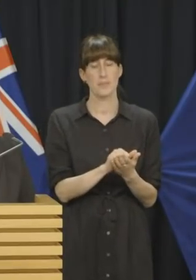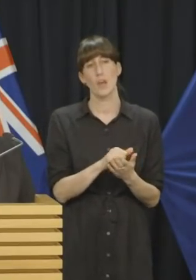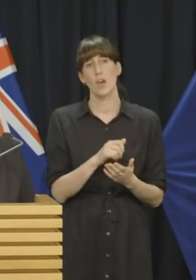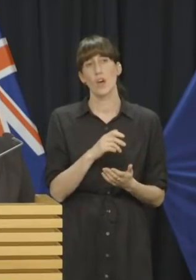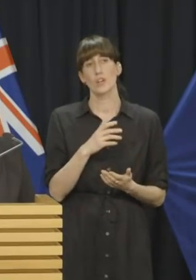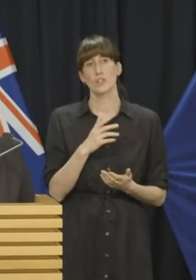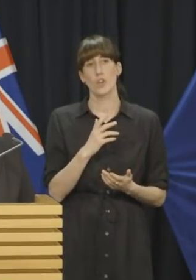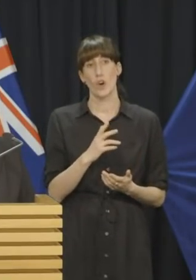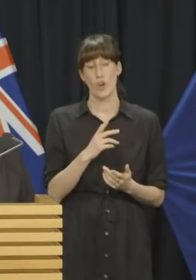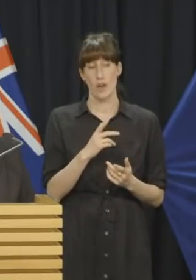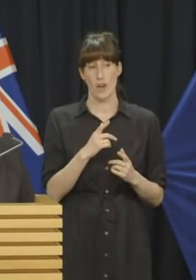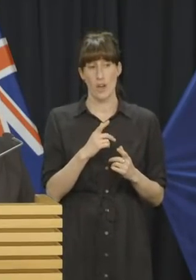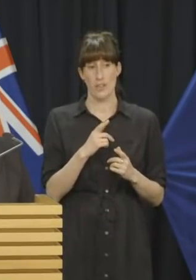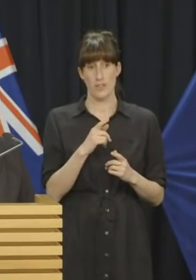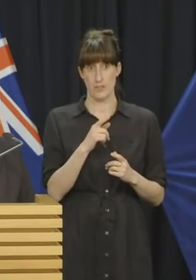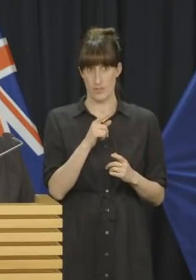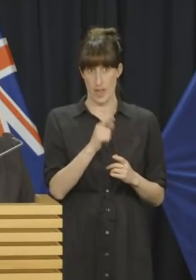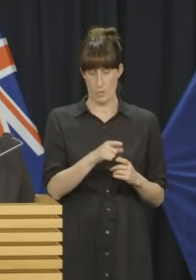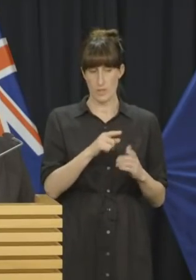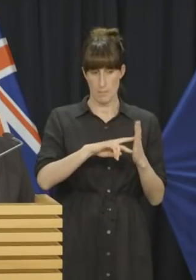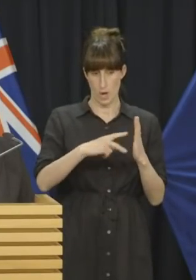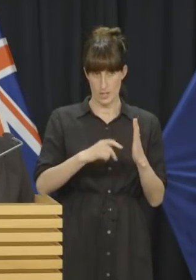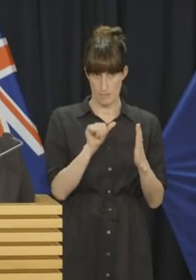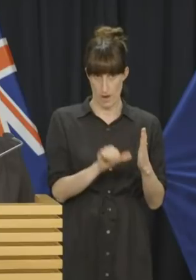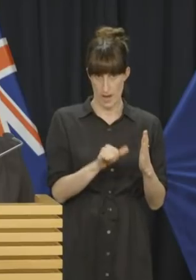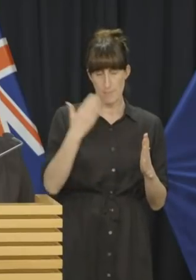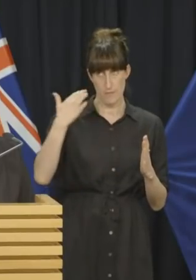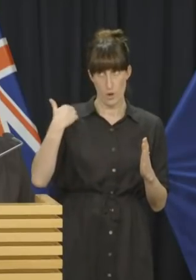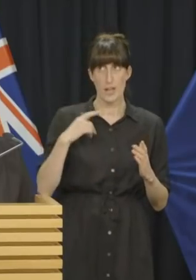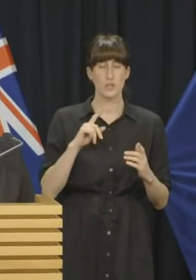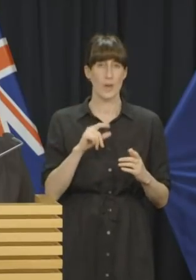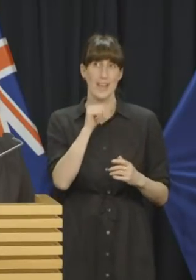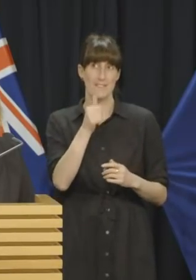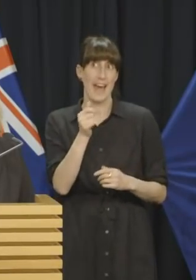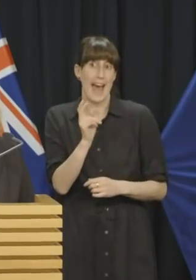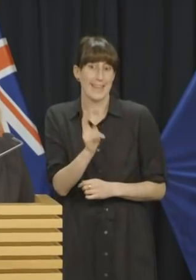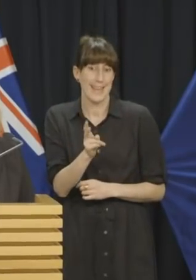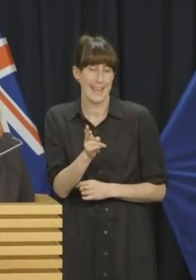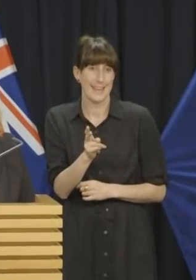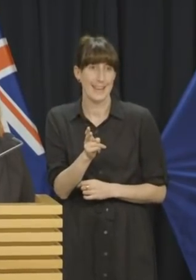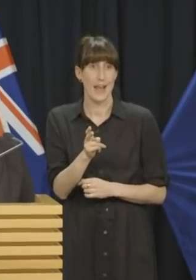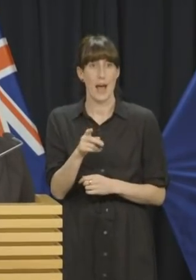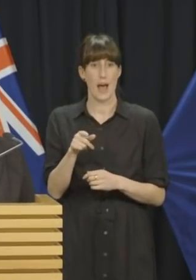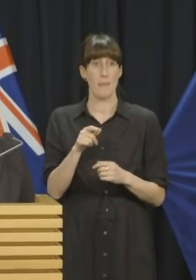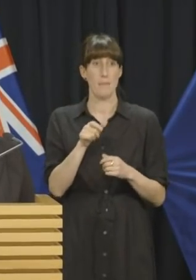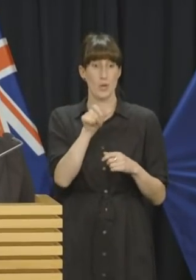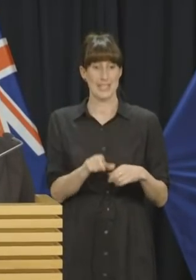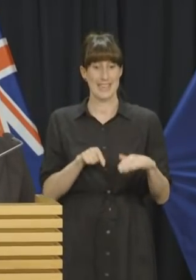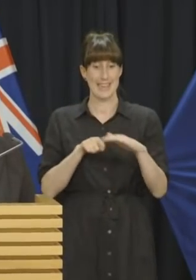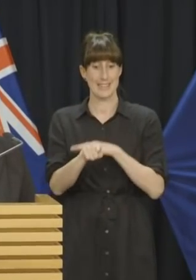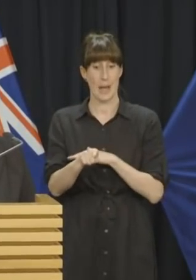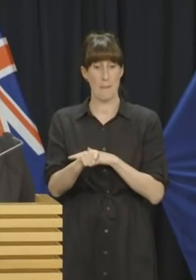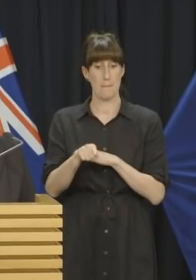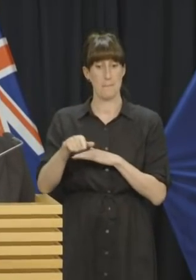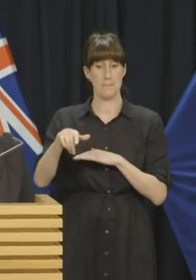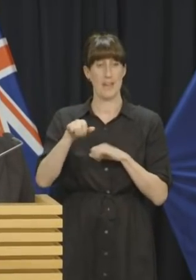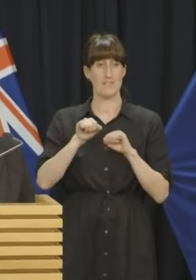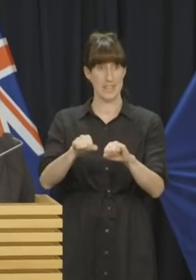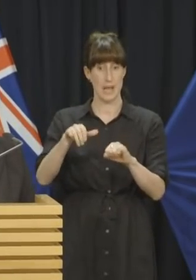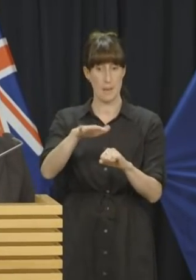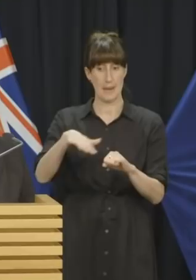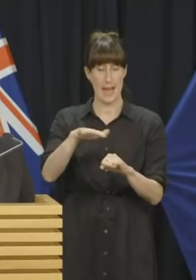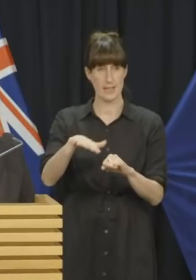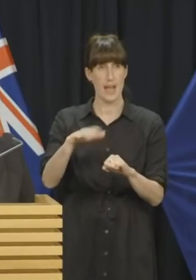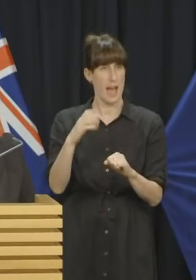to do? Yeah, absolutely, and good question. So the public health concerns are absolutely paramount in our thinking towards any